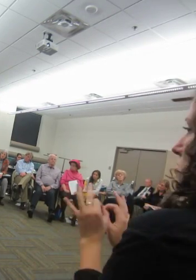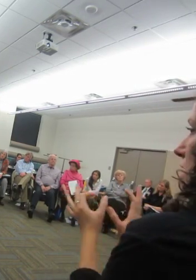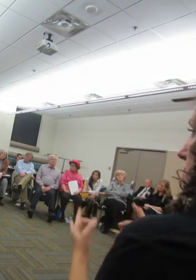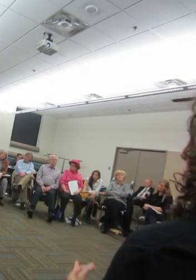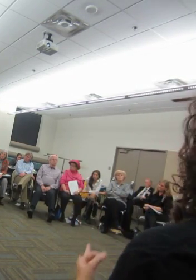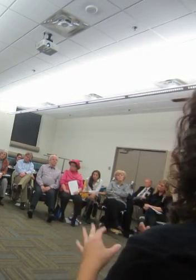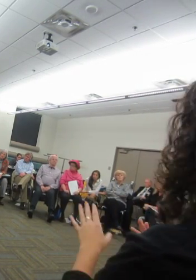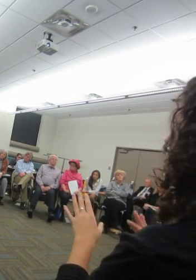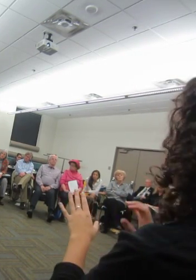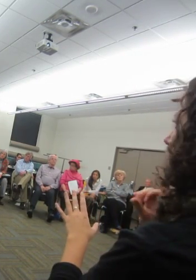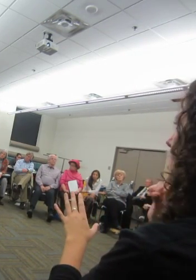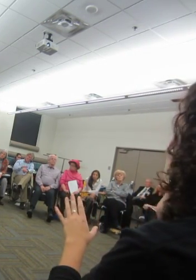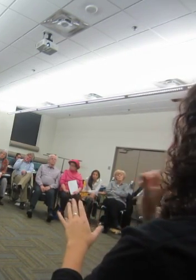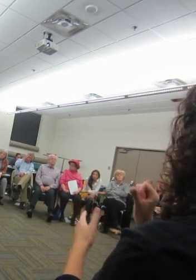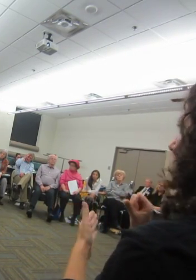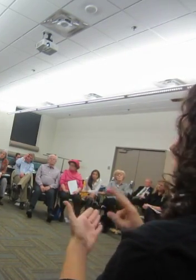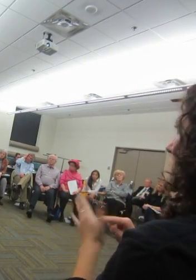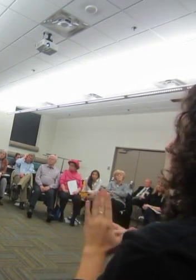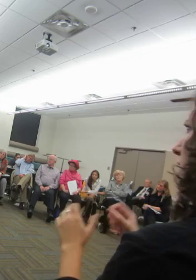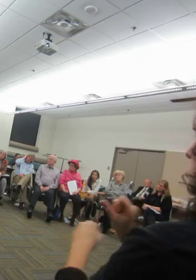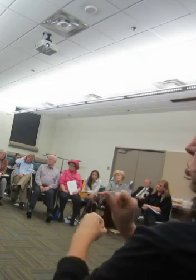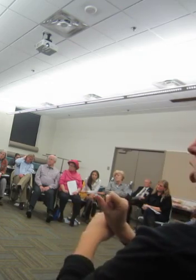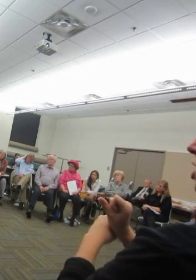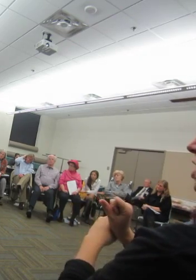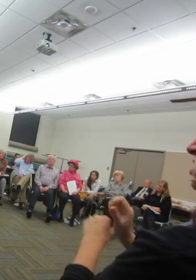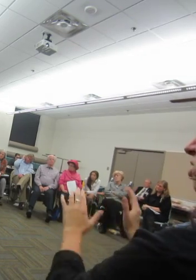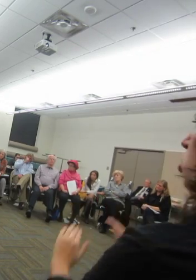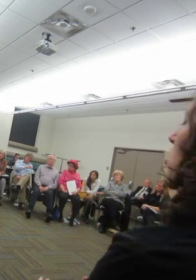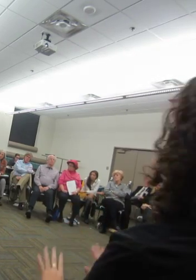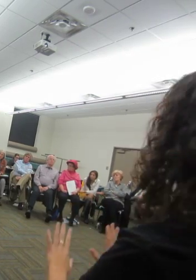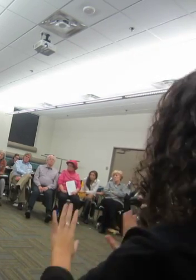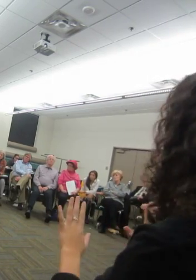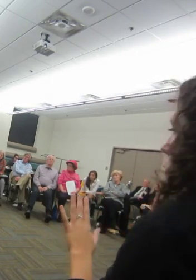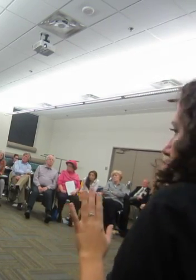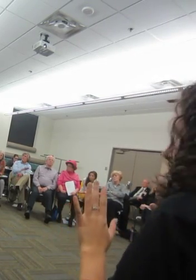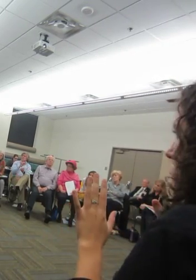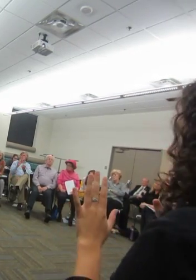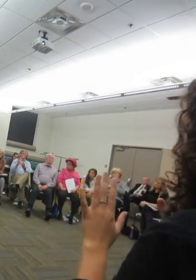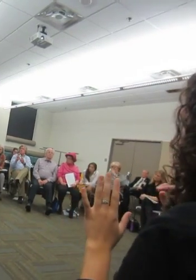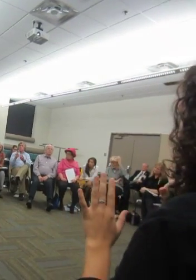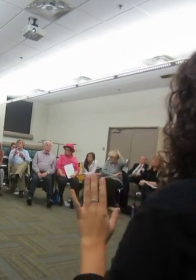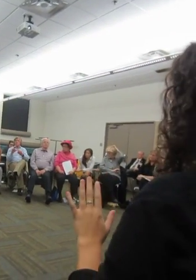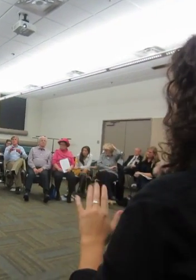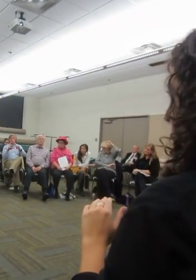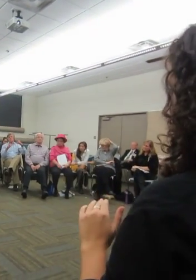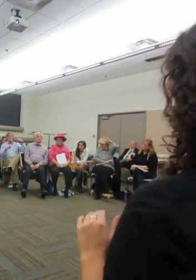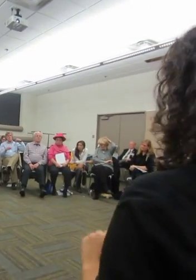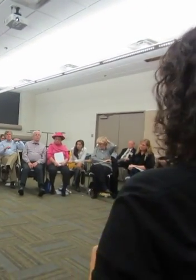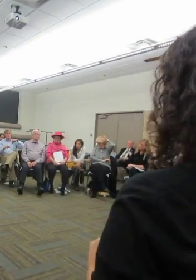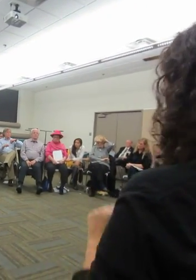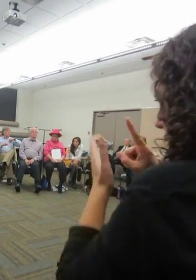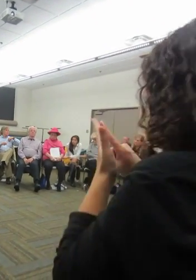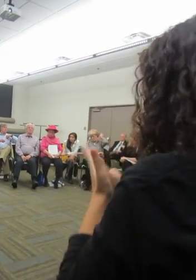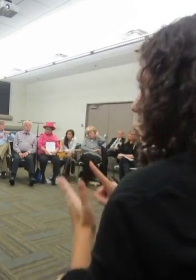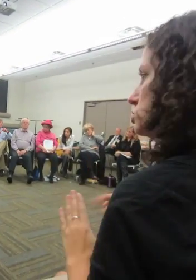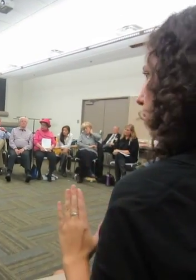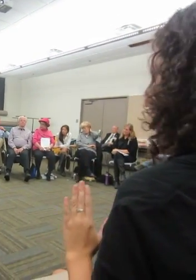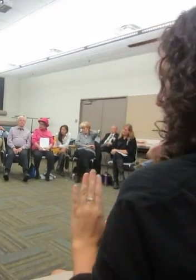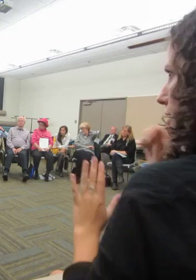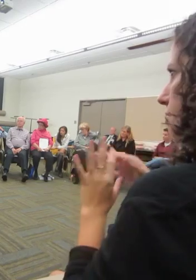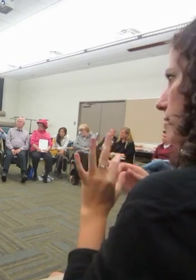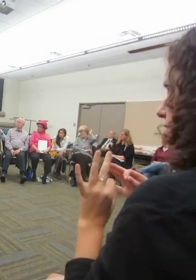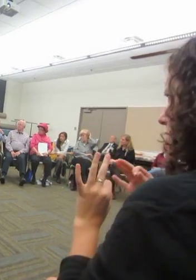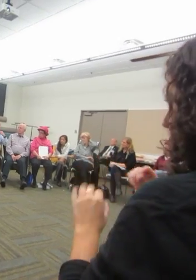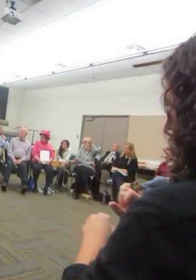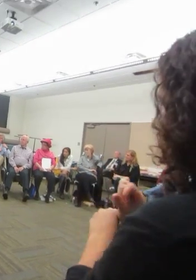the work you're doing isn't top-notch. I'm not in a position to comment one way or the other because it's not something I've really looked at. I will assume that